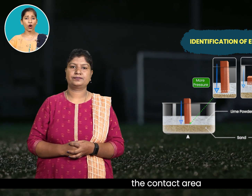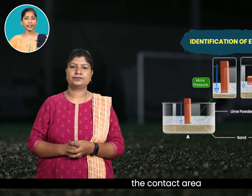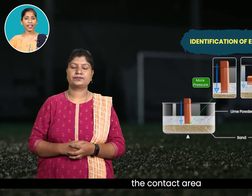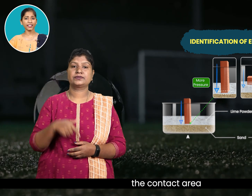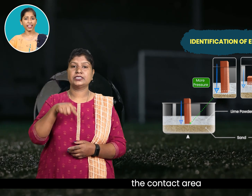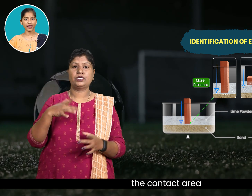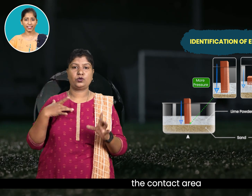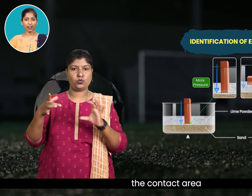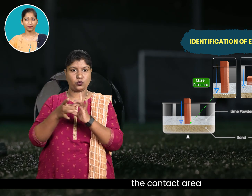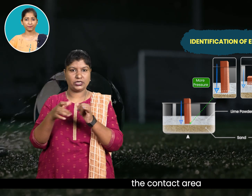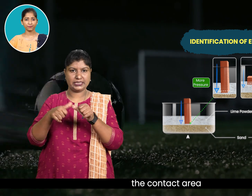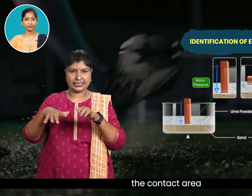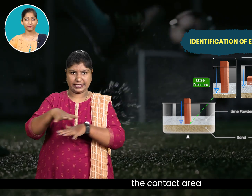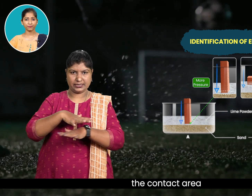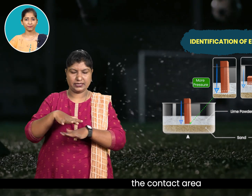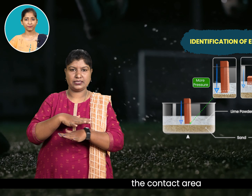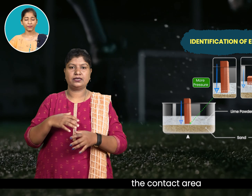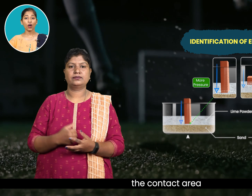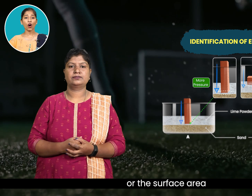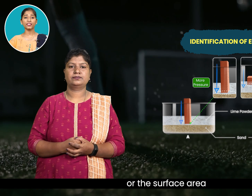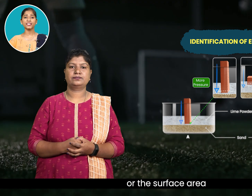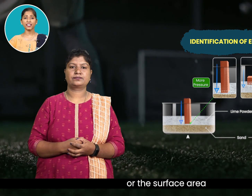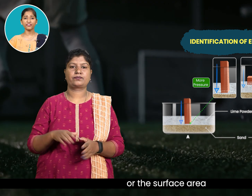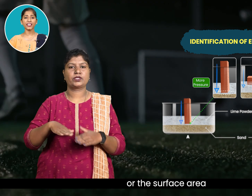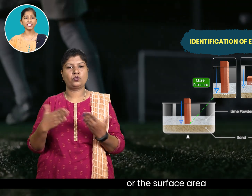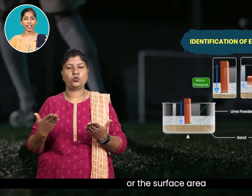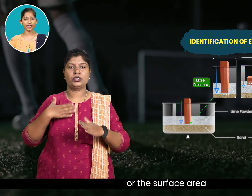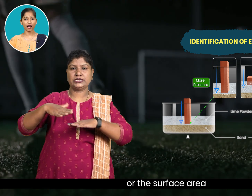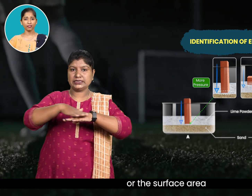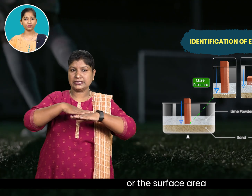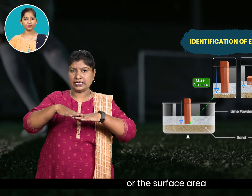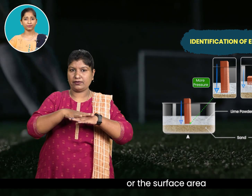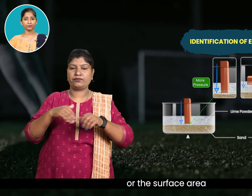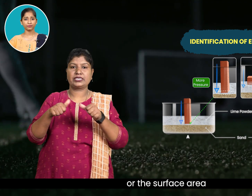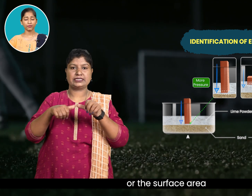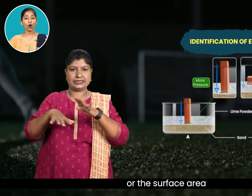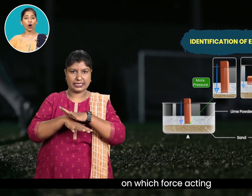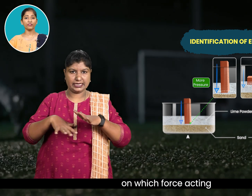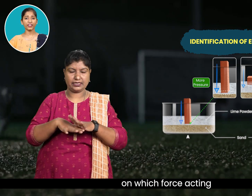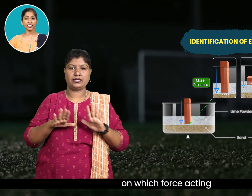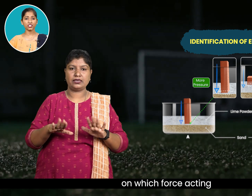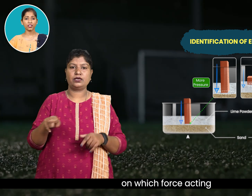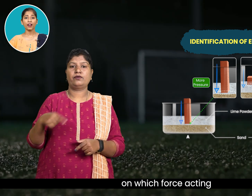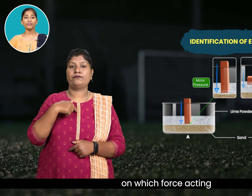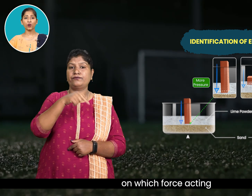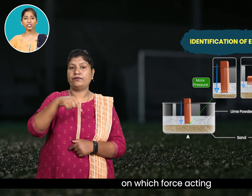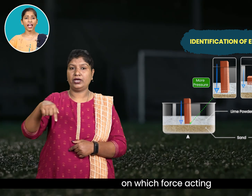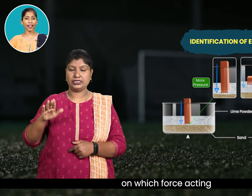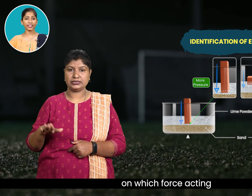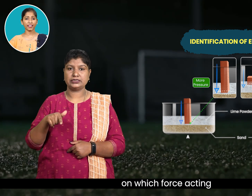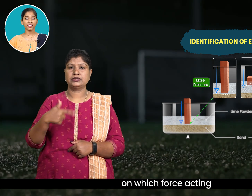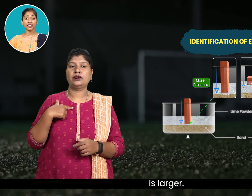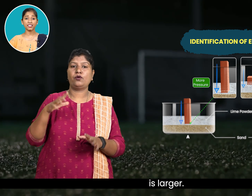the contact area or the surface area on which